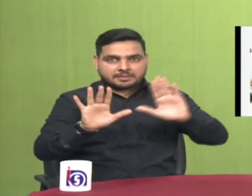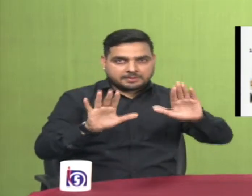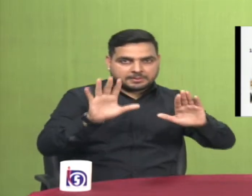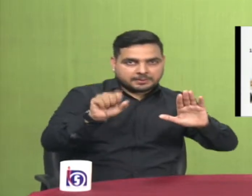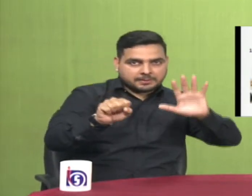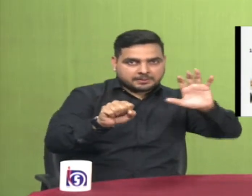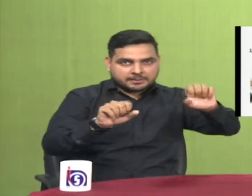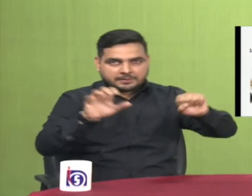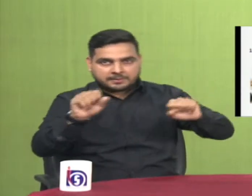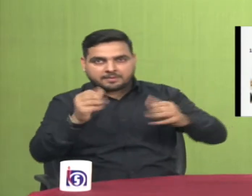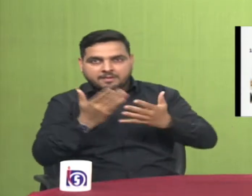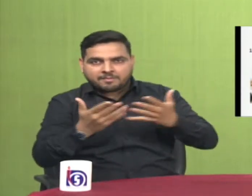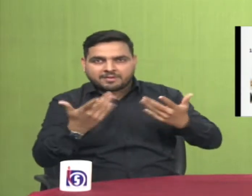walk with support,